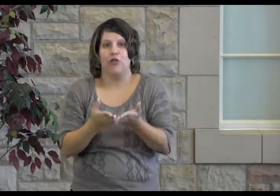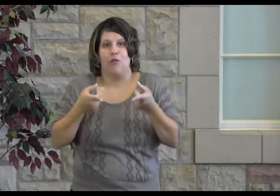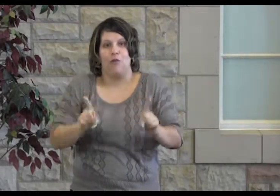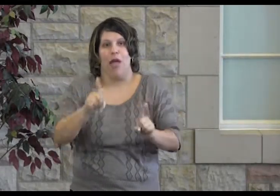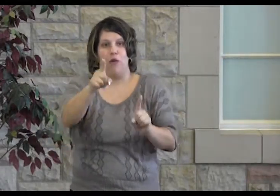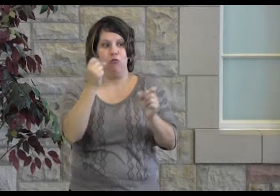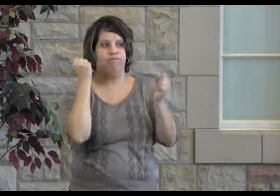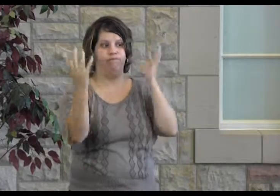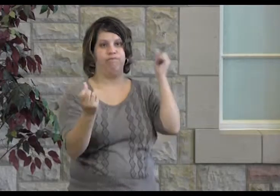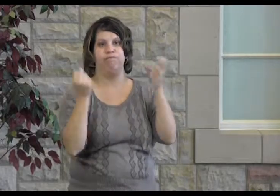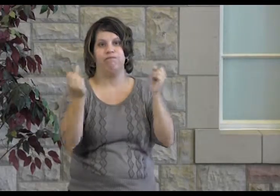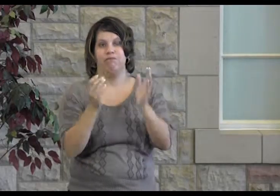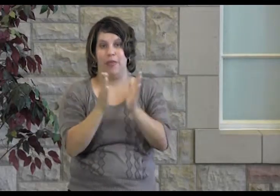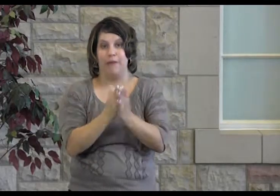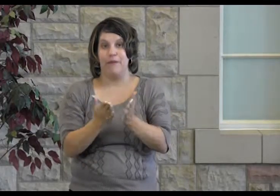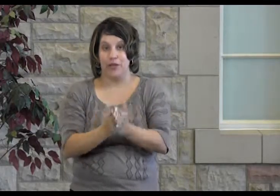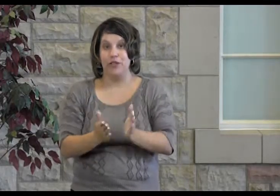you're reading, and you can sign the book to them.